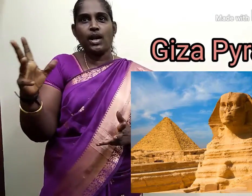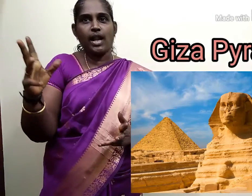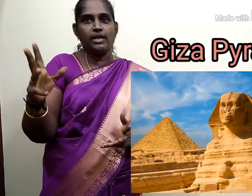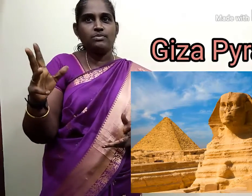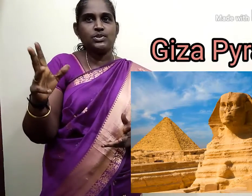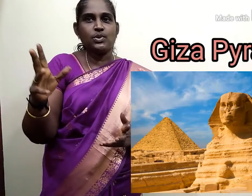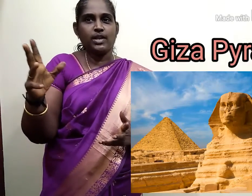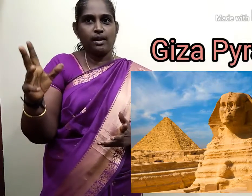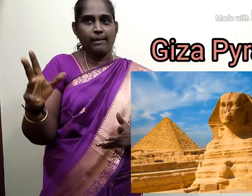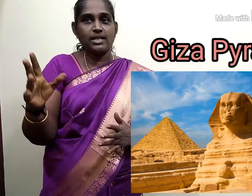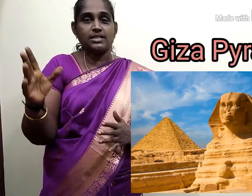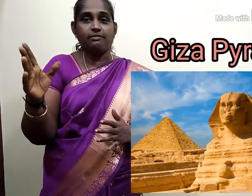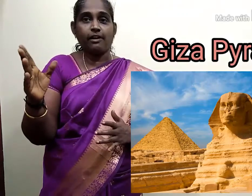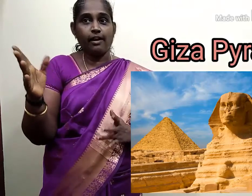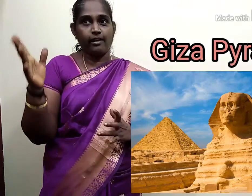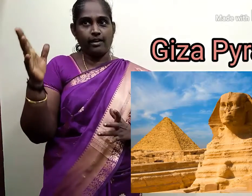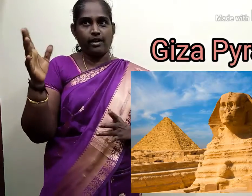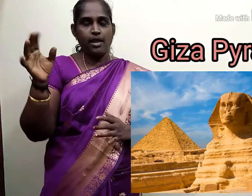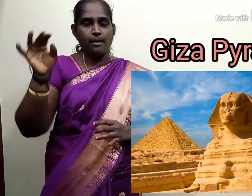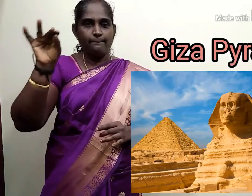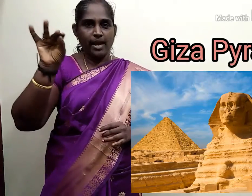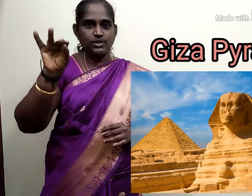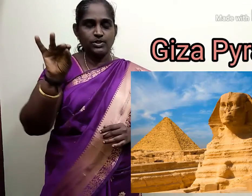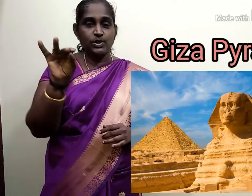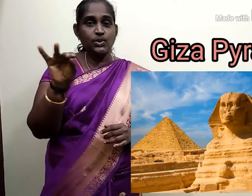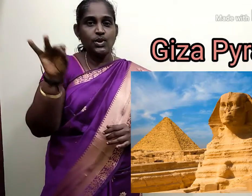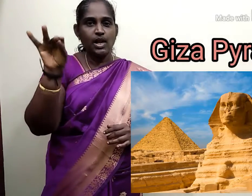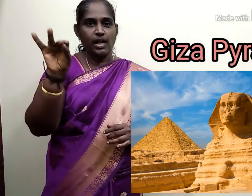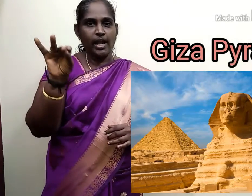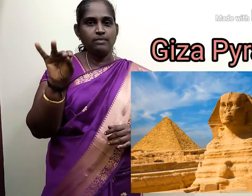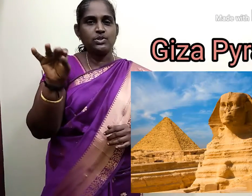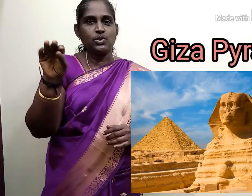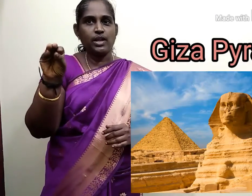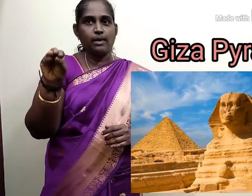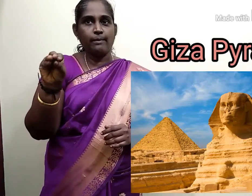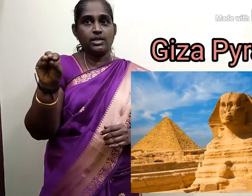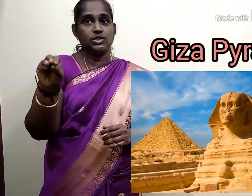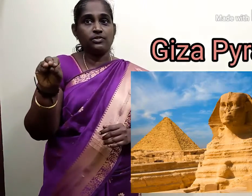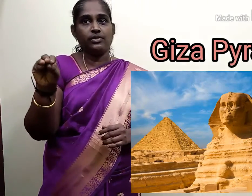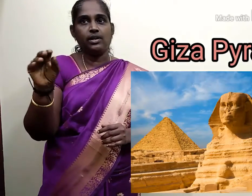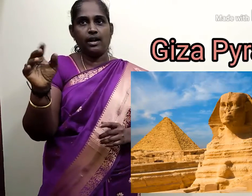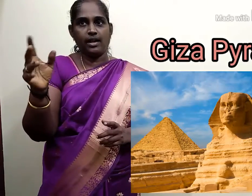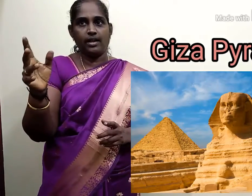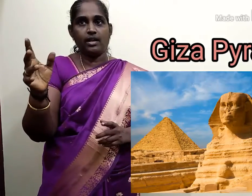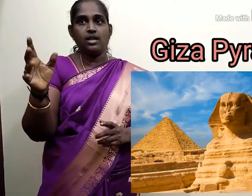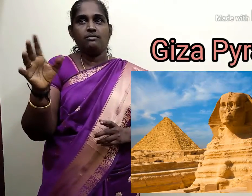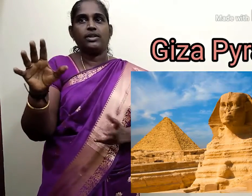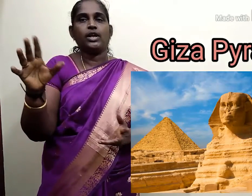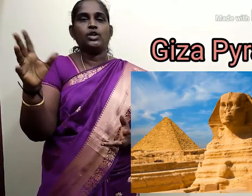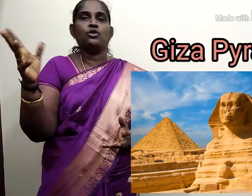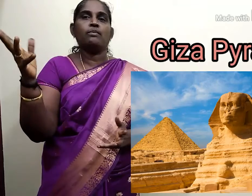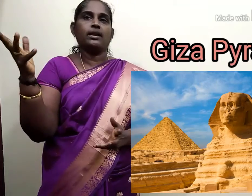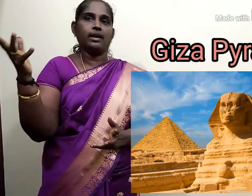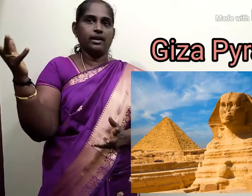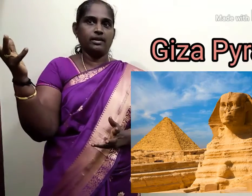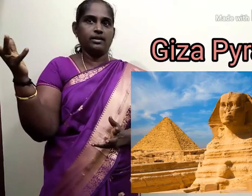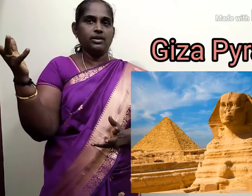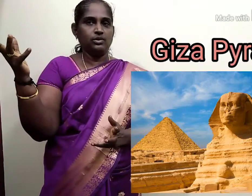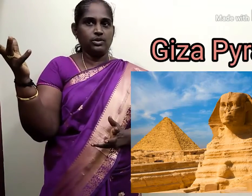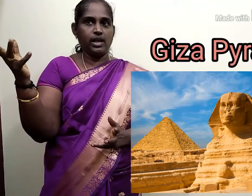massive limestone image of lion. Massive limestone image of a lion with a human head.